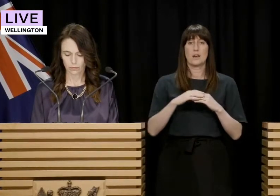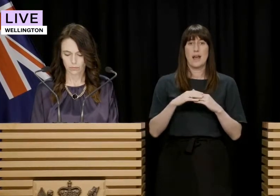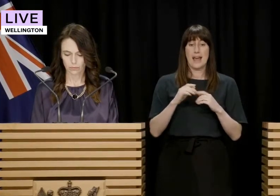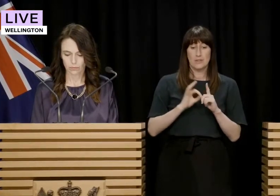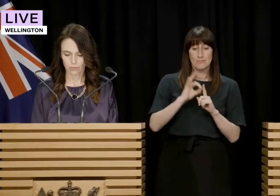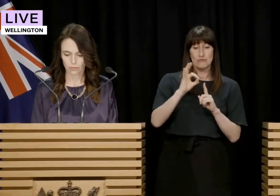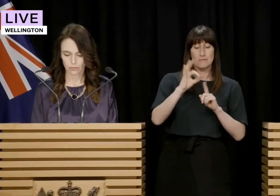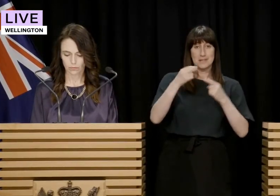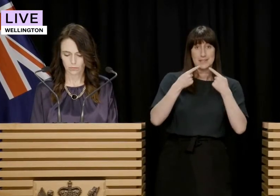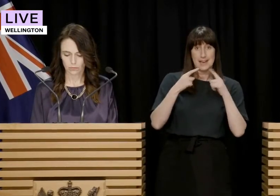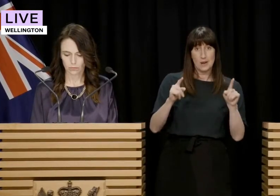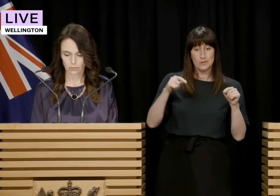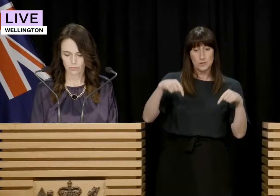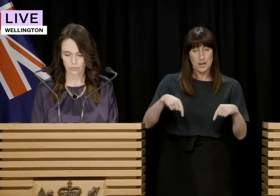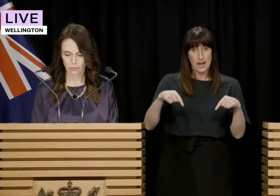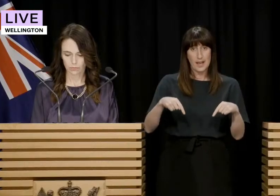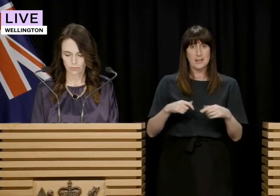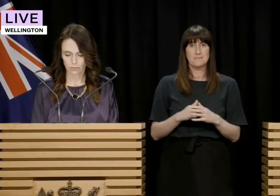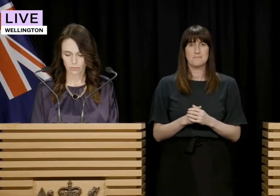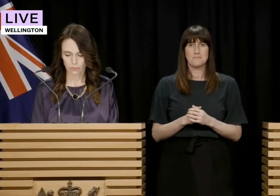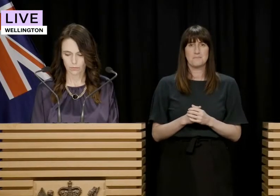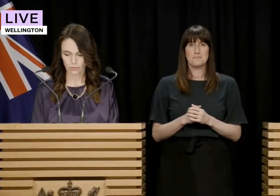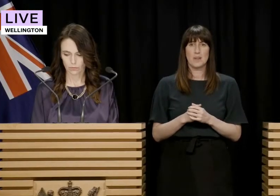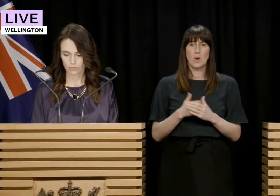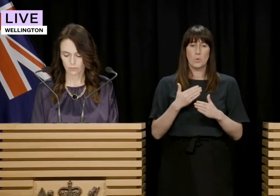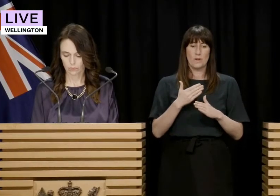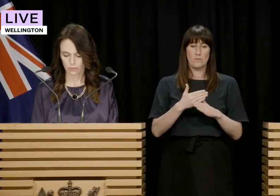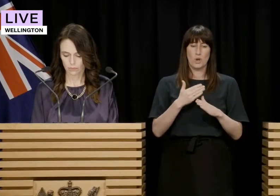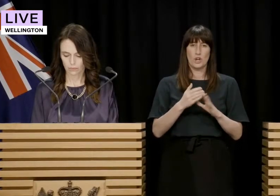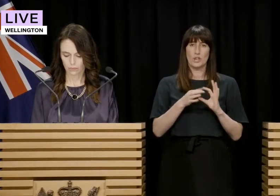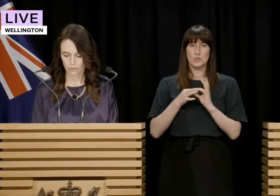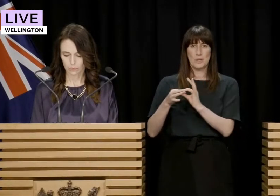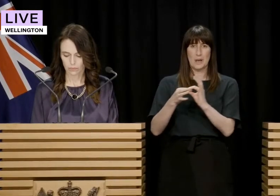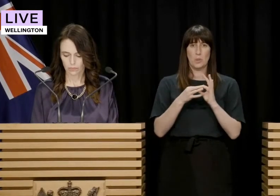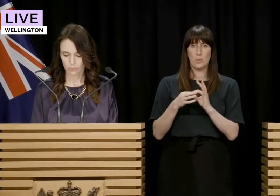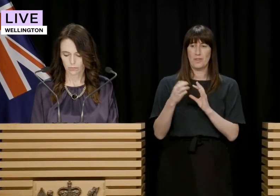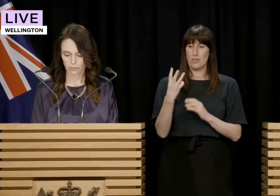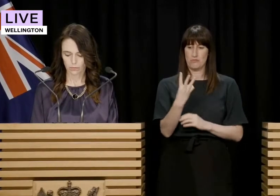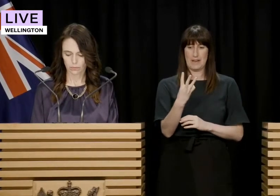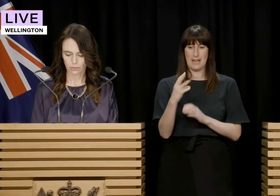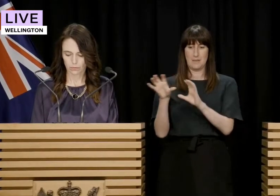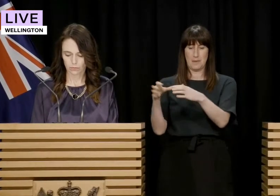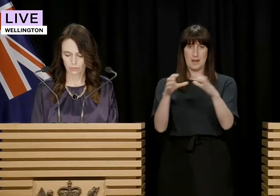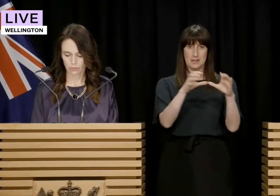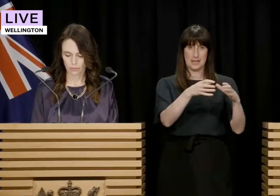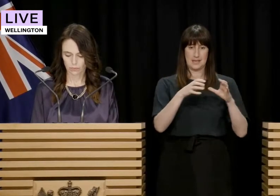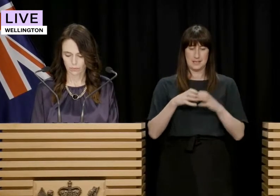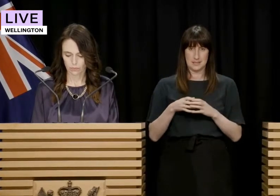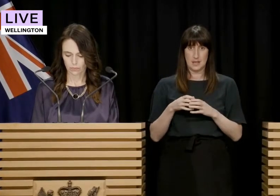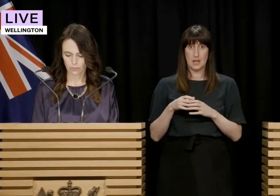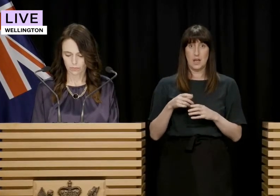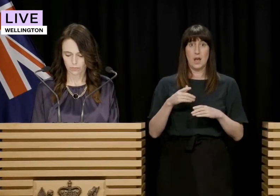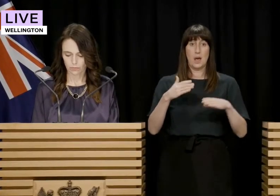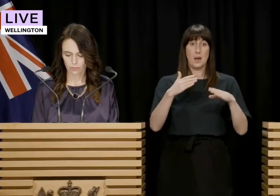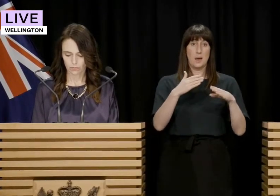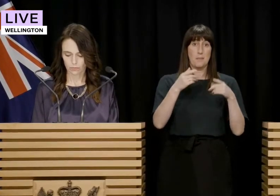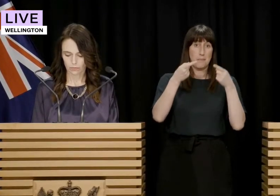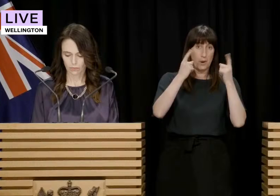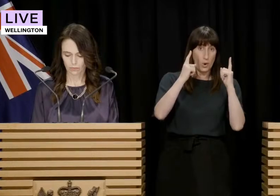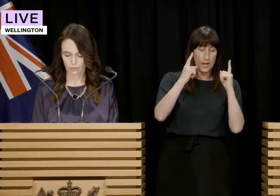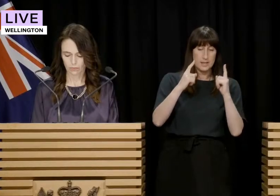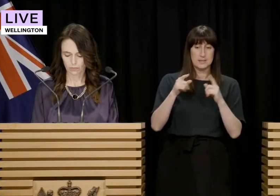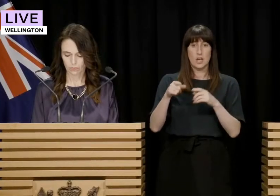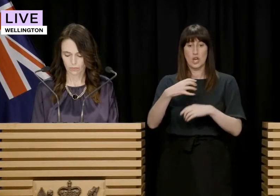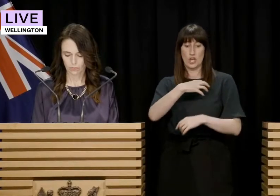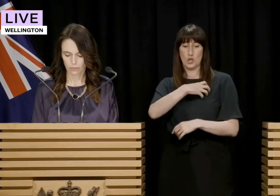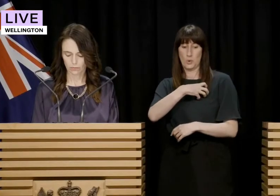announcing today have been worked out through a tripartite process involving both employer groups and unions working together at